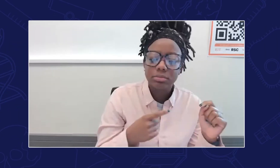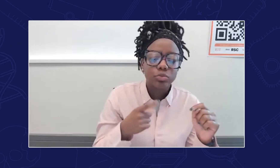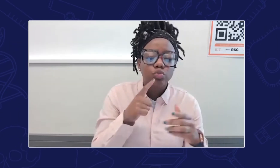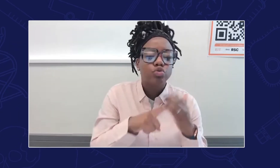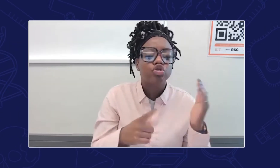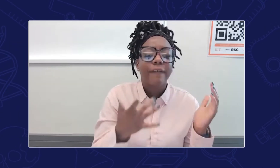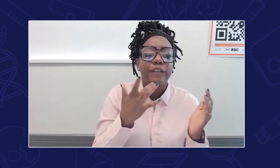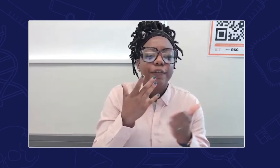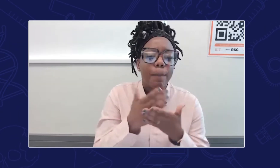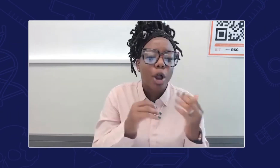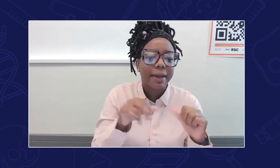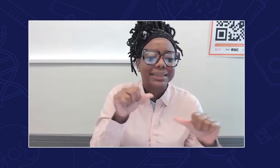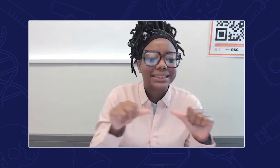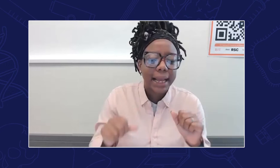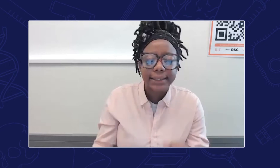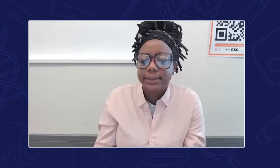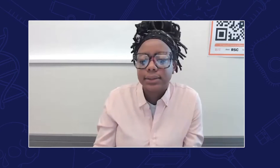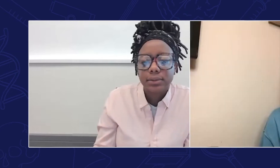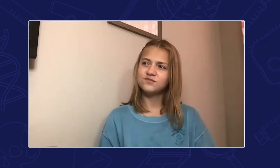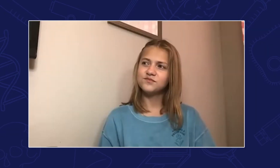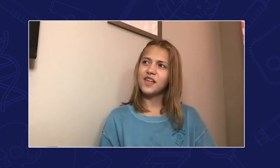So in terms of science what's your favorite part?